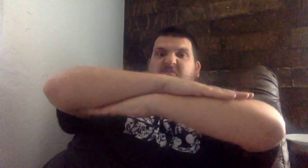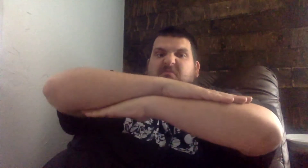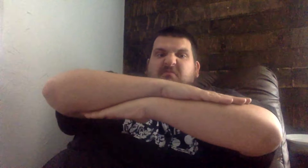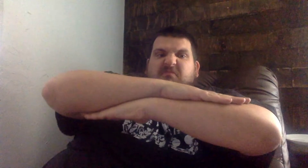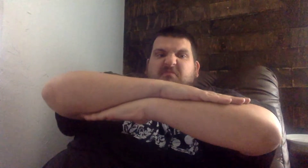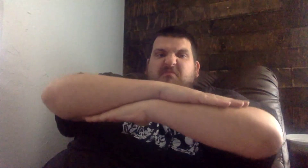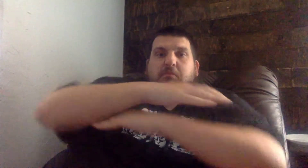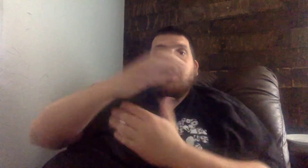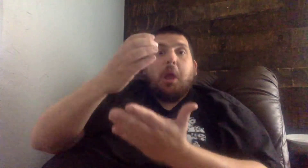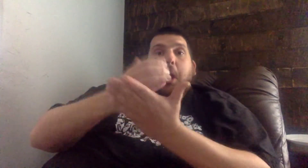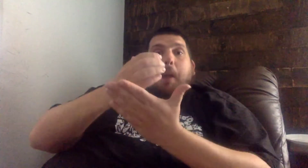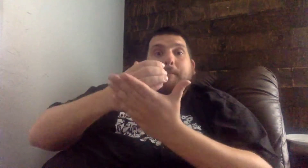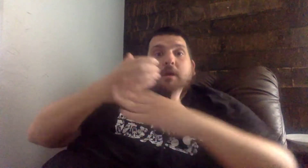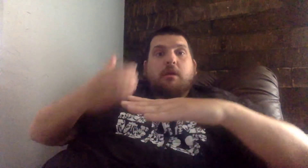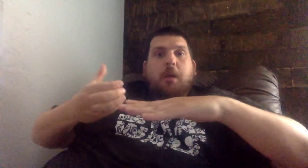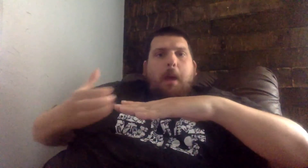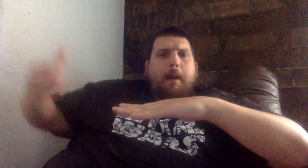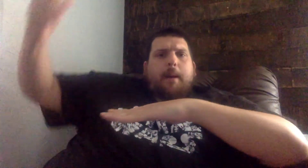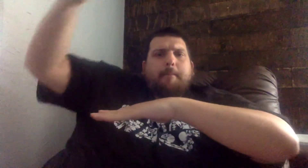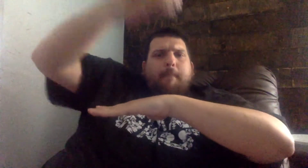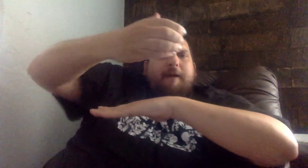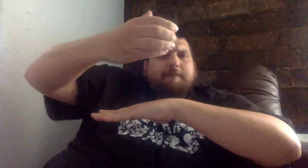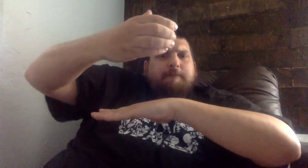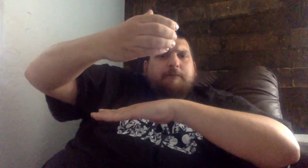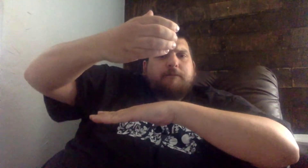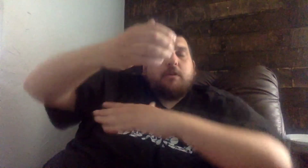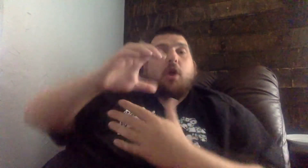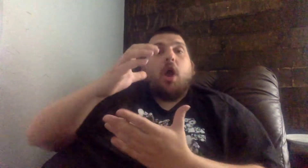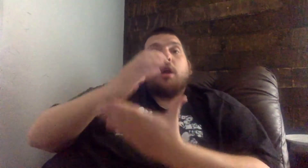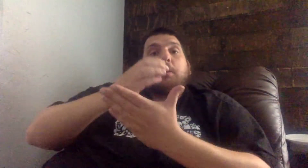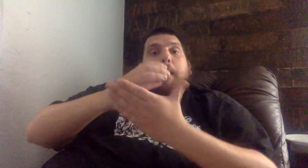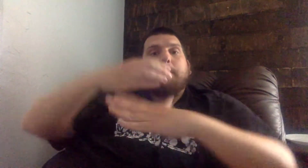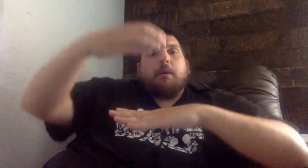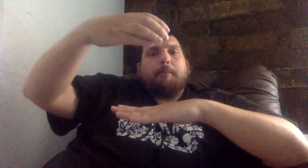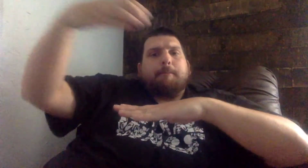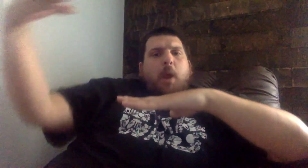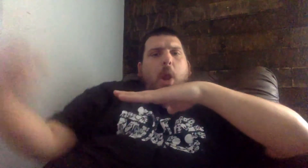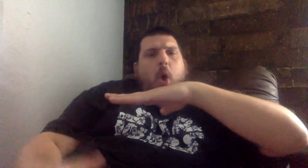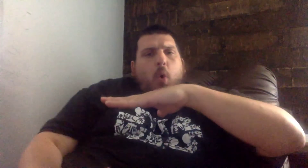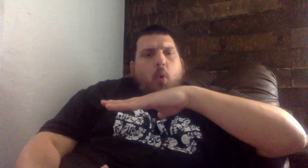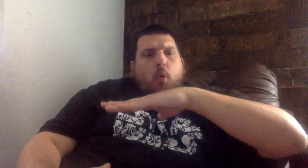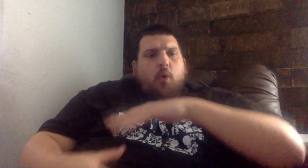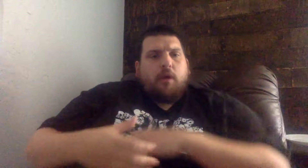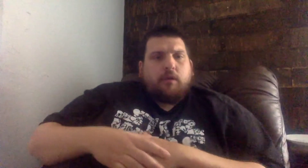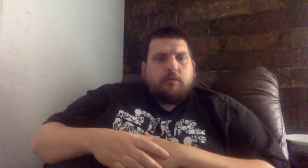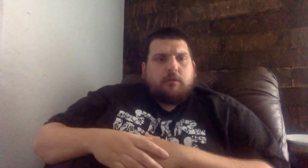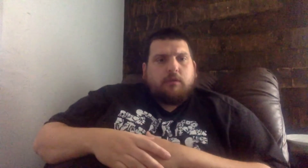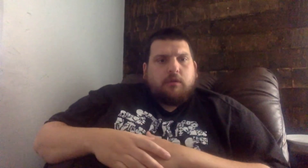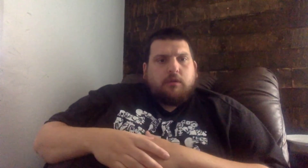The table, you put a cup above or a cup below.